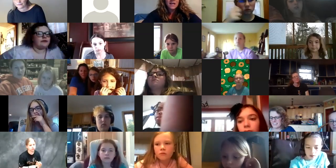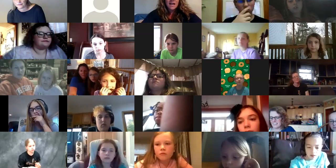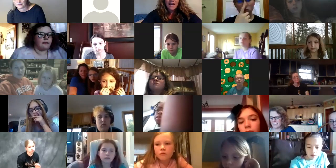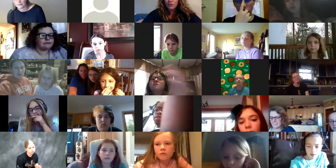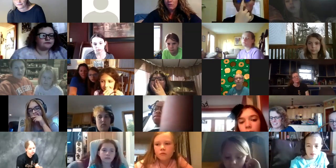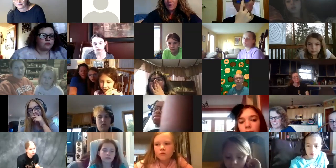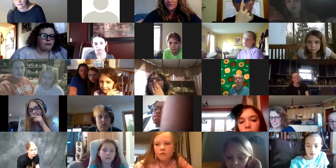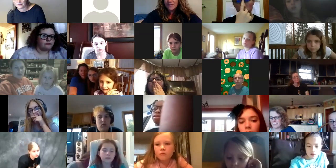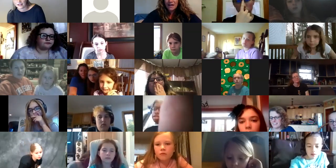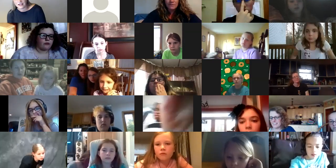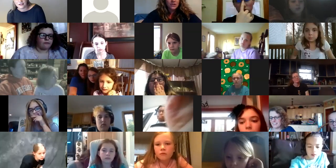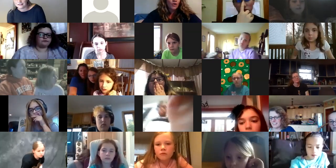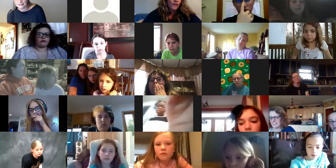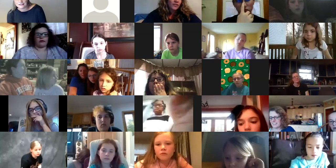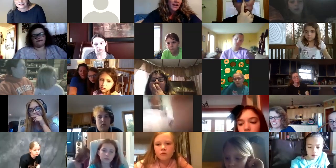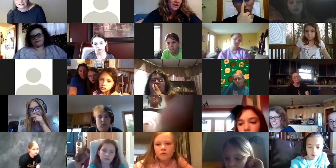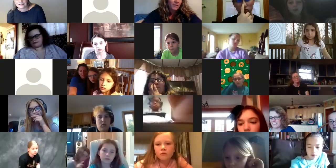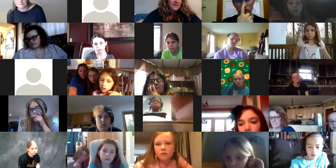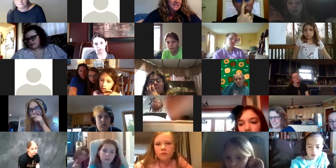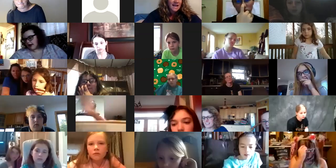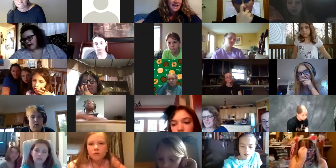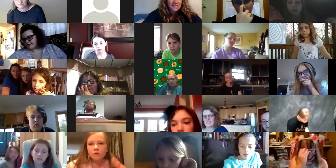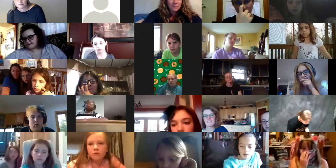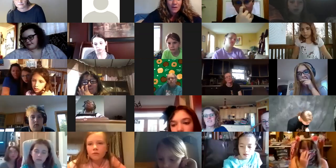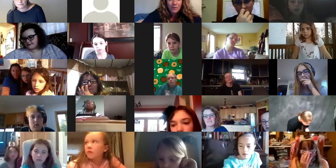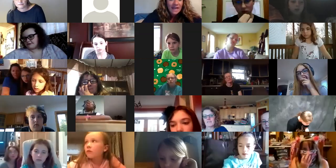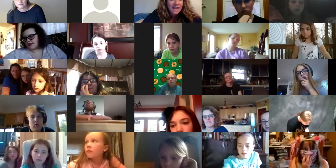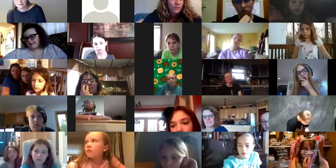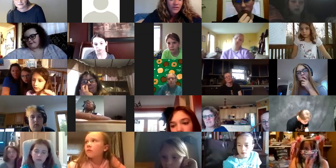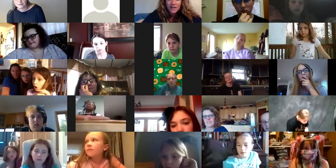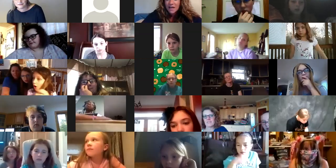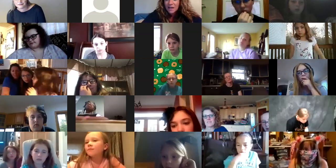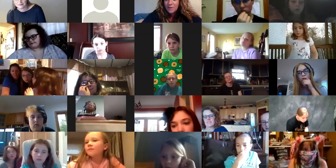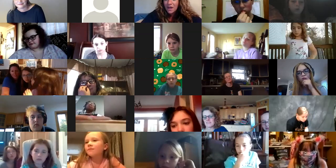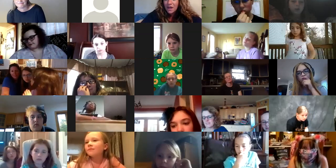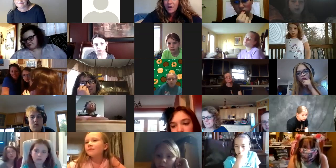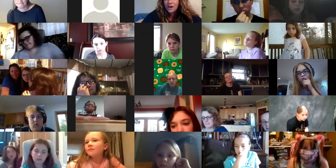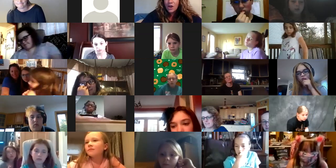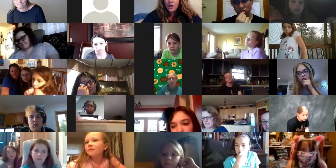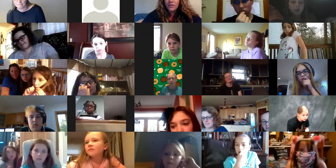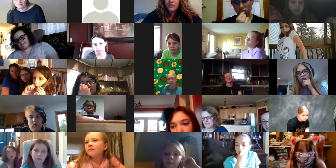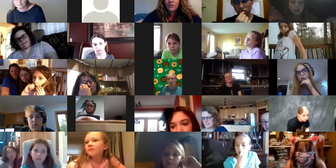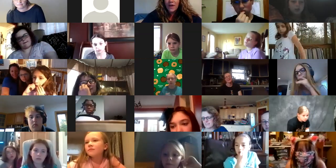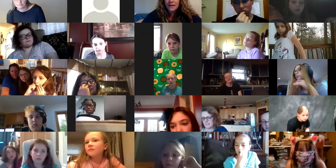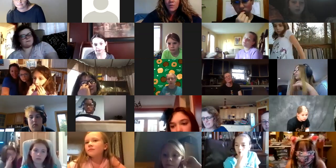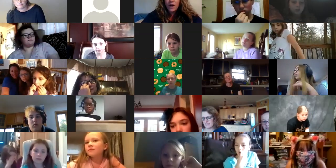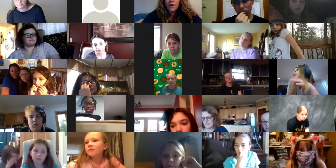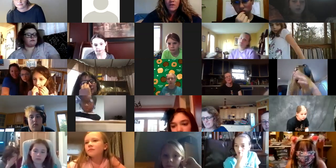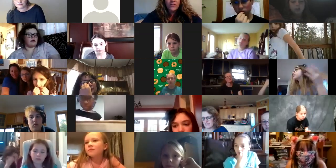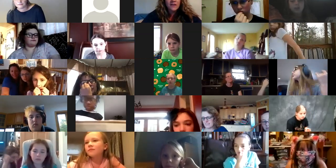I don't know if we have time to go over the alphabet tonight. We can if we've got time. But that's one of the things when I